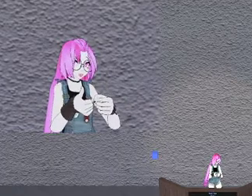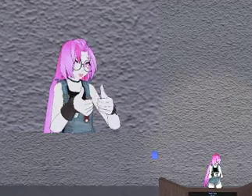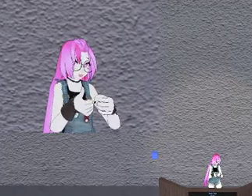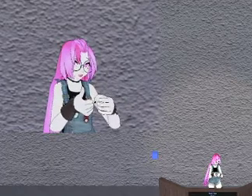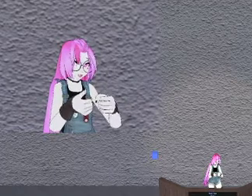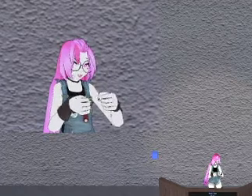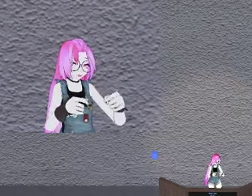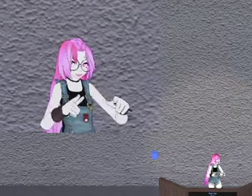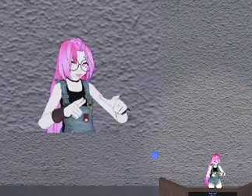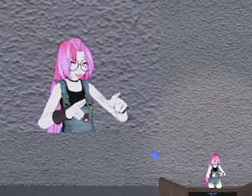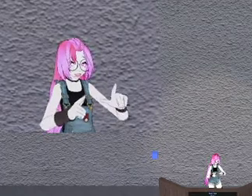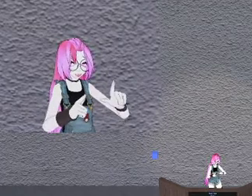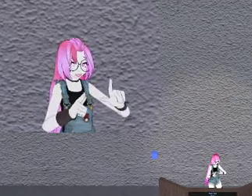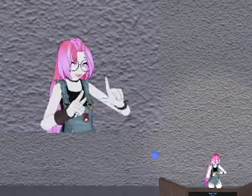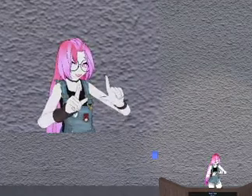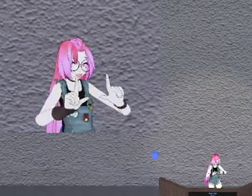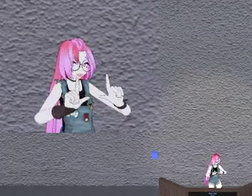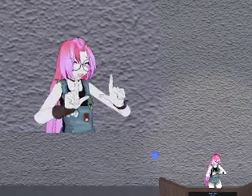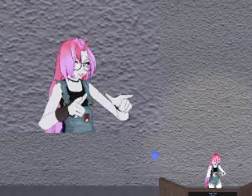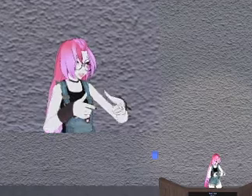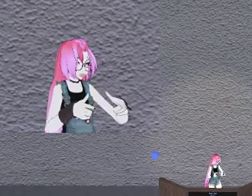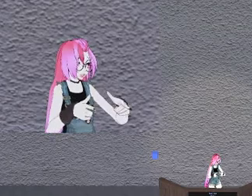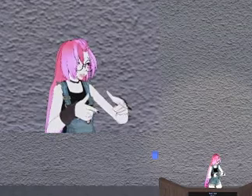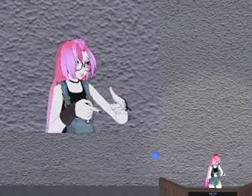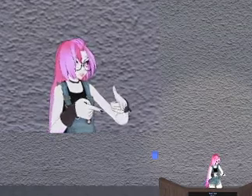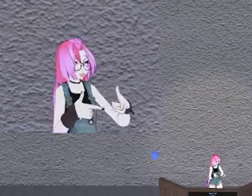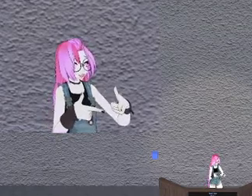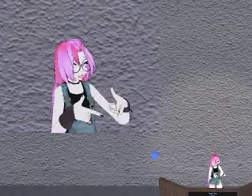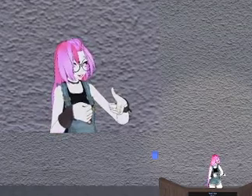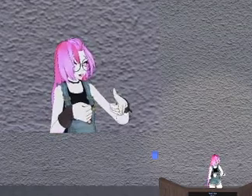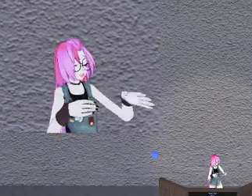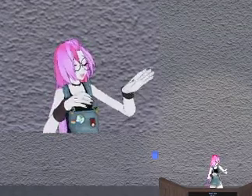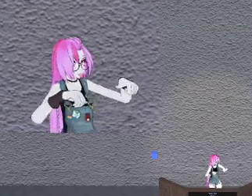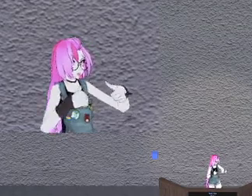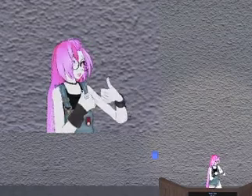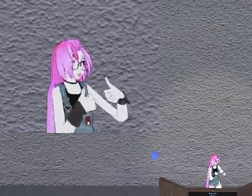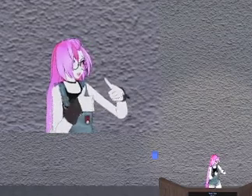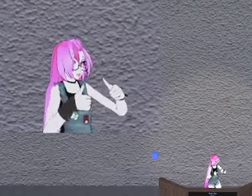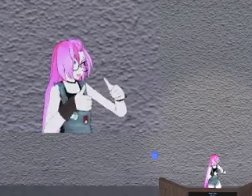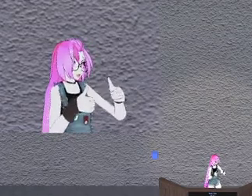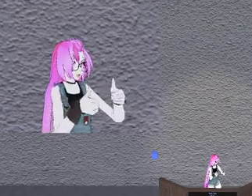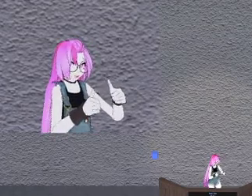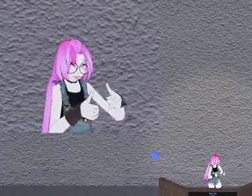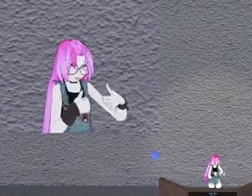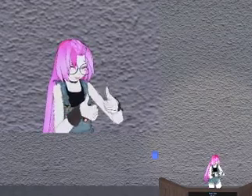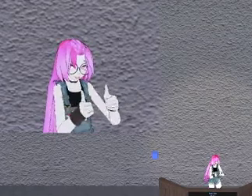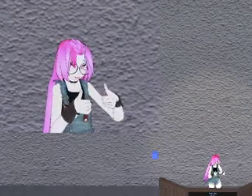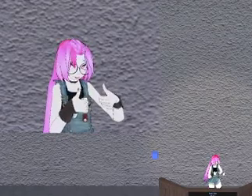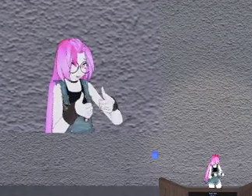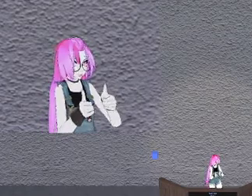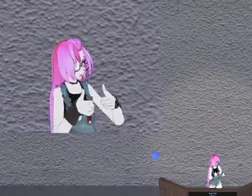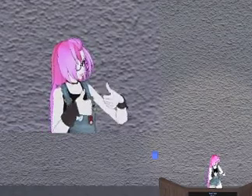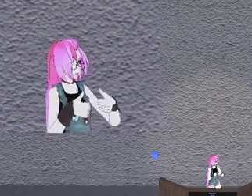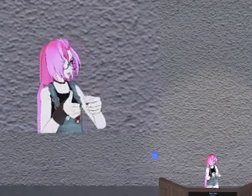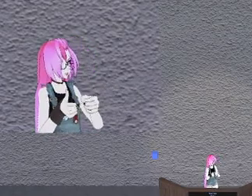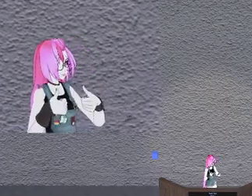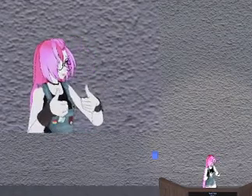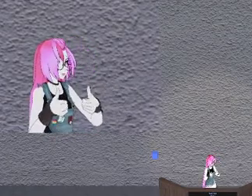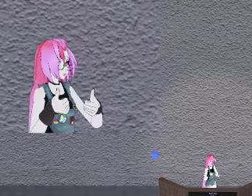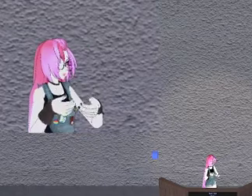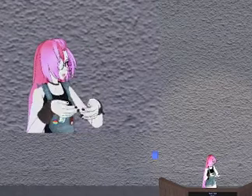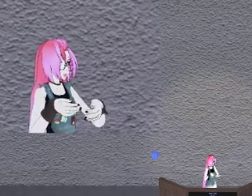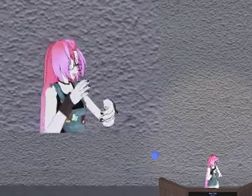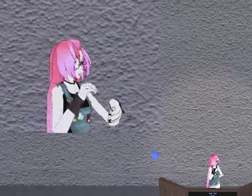like texting a friend. But if you have your other fingers out, that's kind of like you're holding it. And yes, also I've seen this. I've seen this for